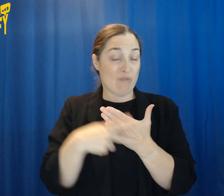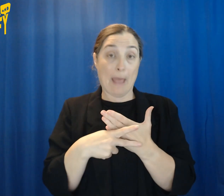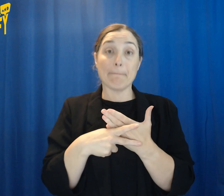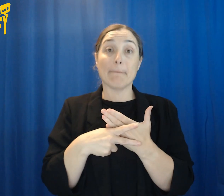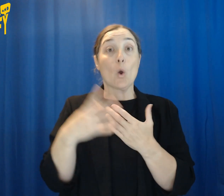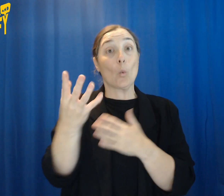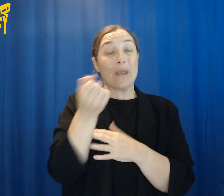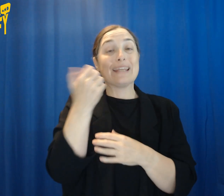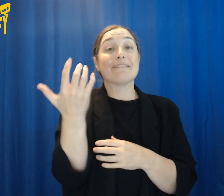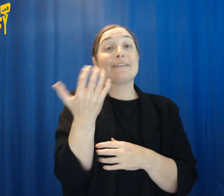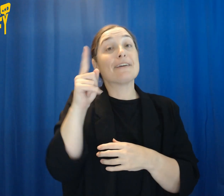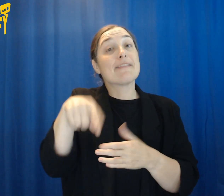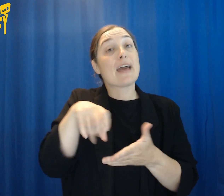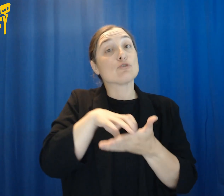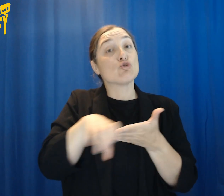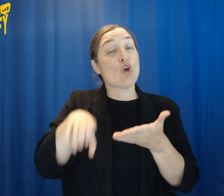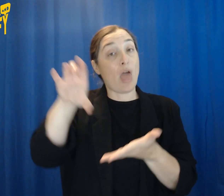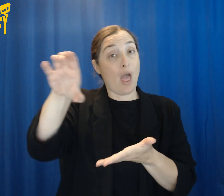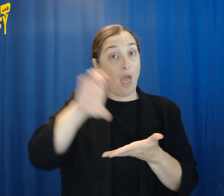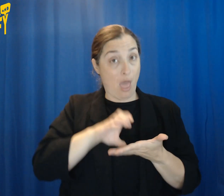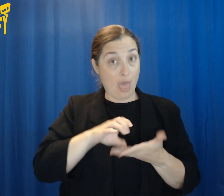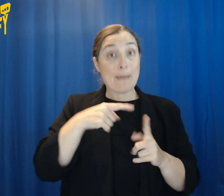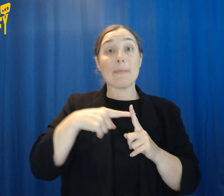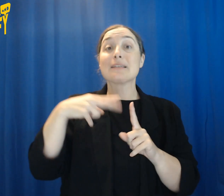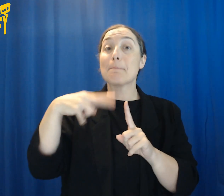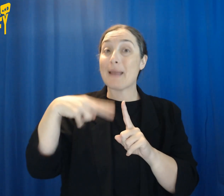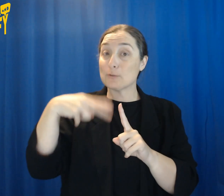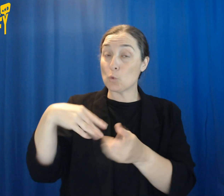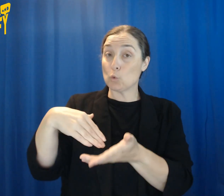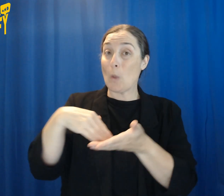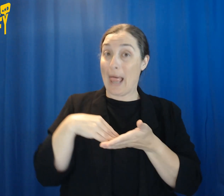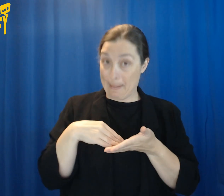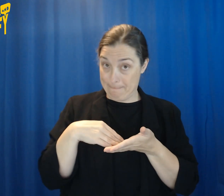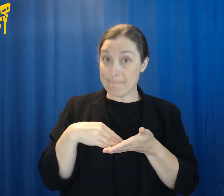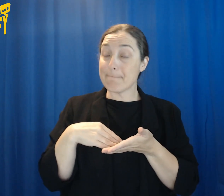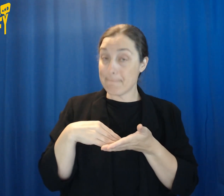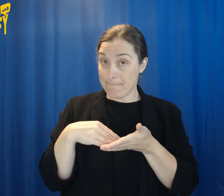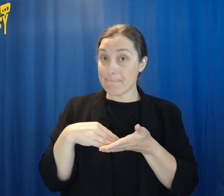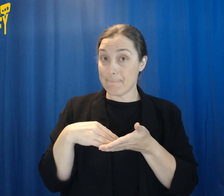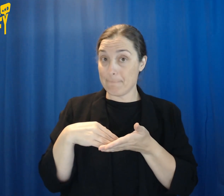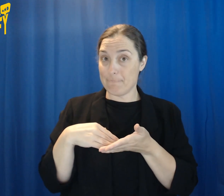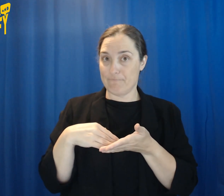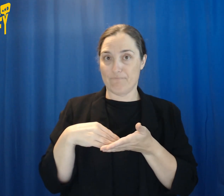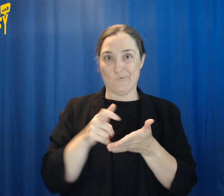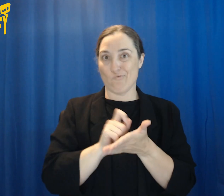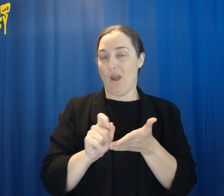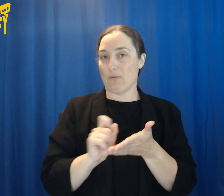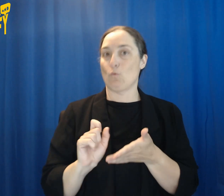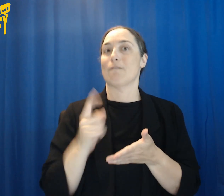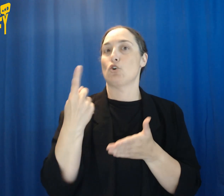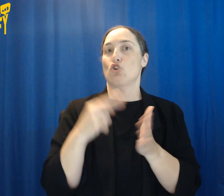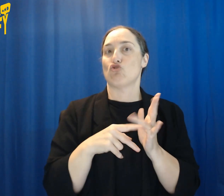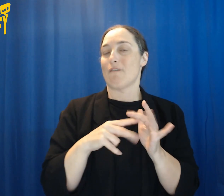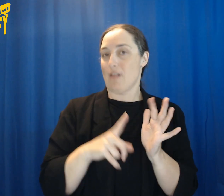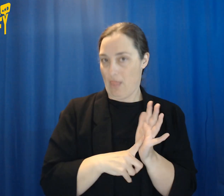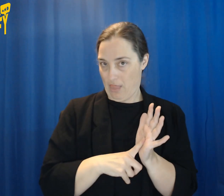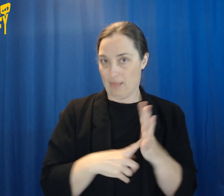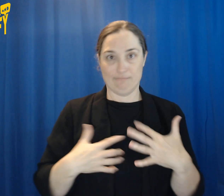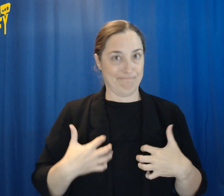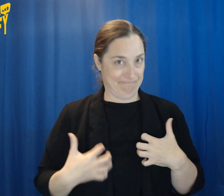$15,000 and you get a mentor helping you work on your first novel, which is very exciting. So you would